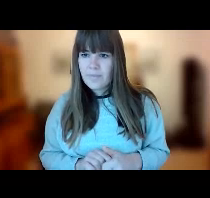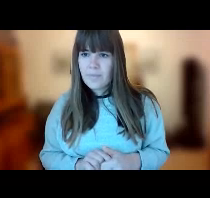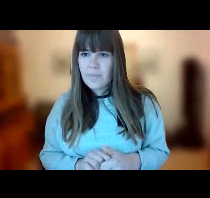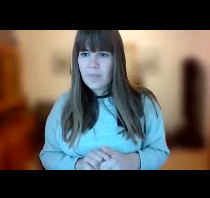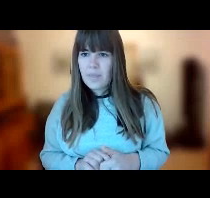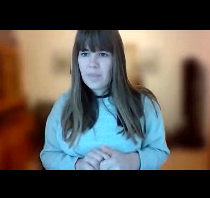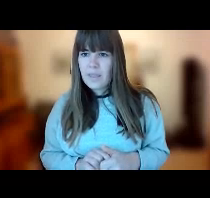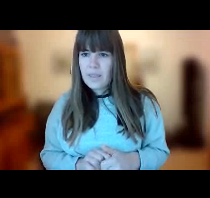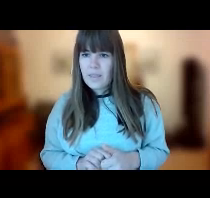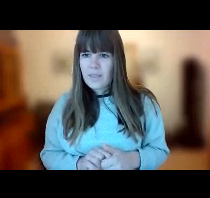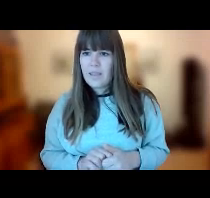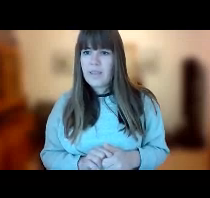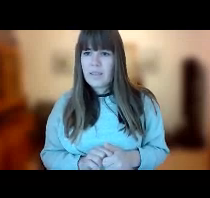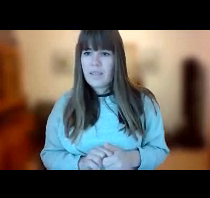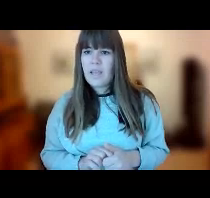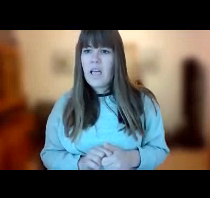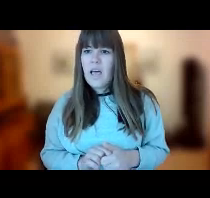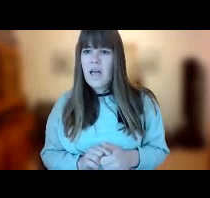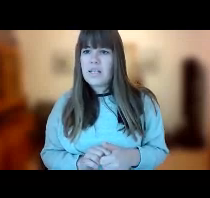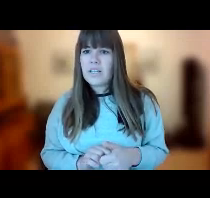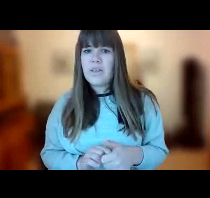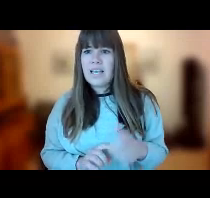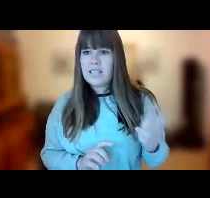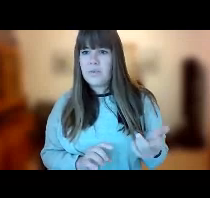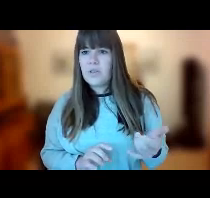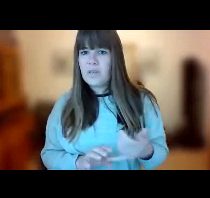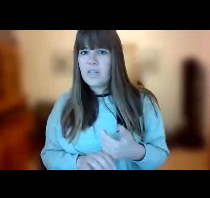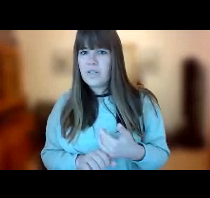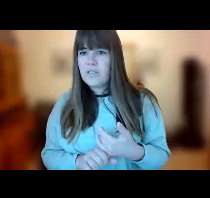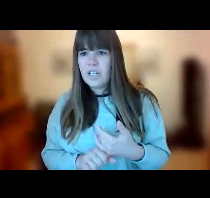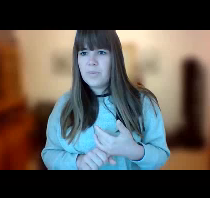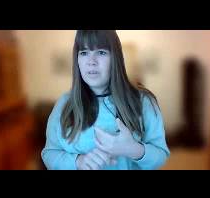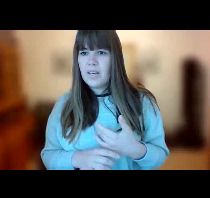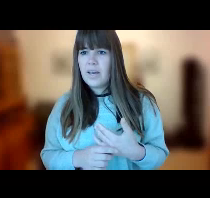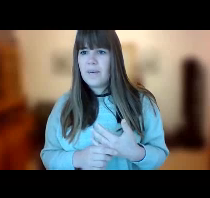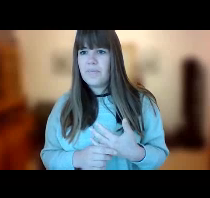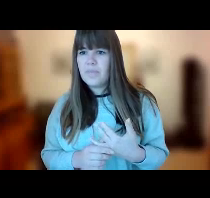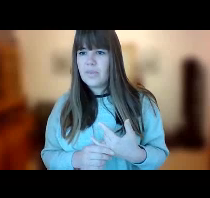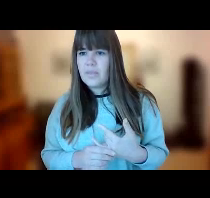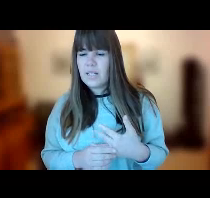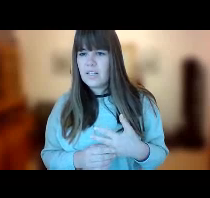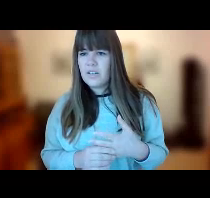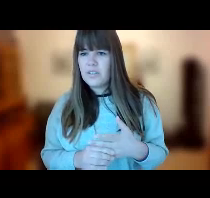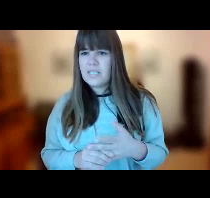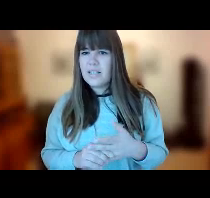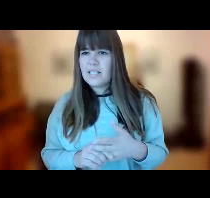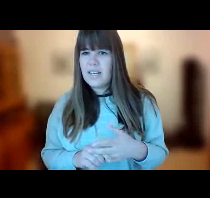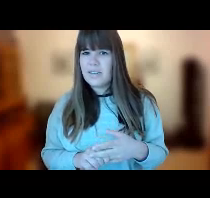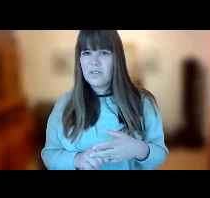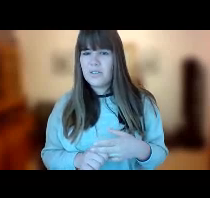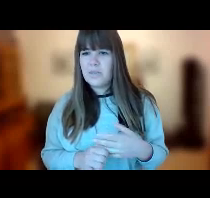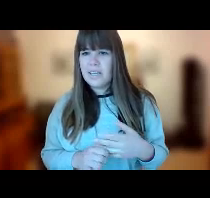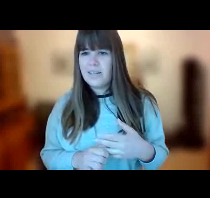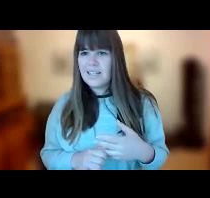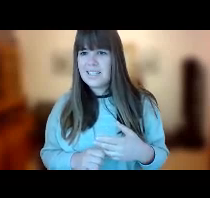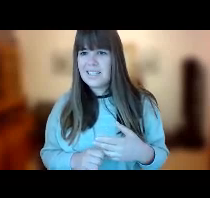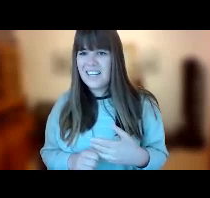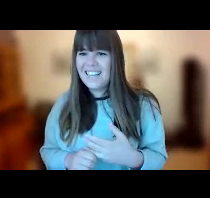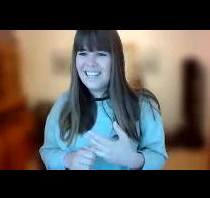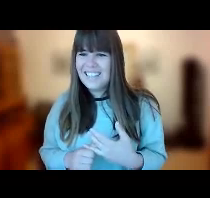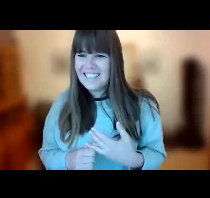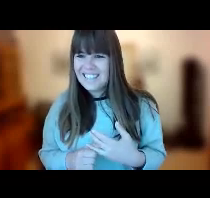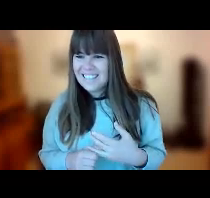We will be sharing the PowerPoint after. So yes, so it will be on YouTube. I don't know, do we send the slides out normally,